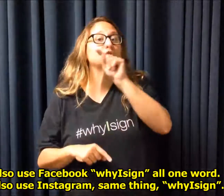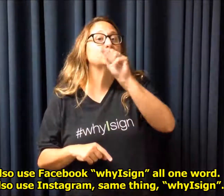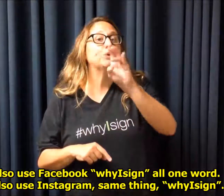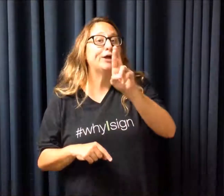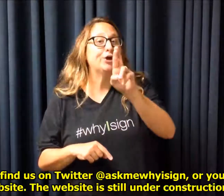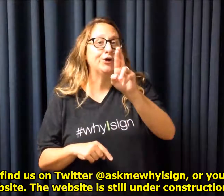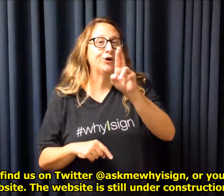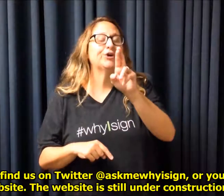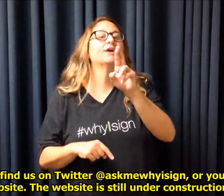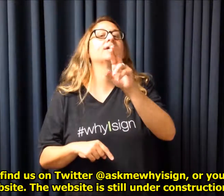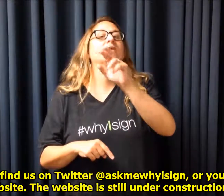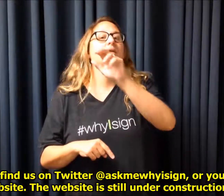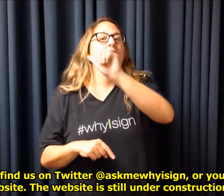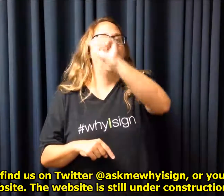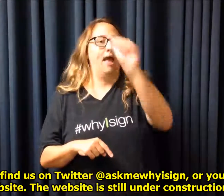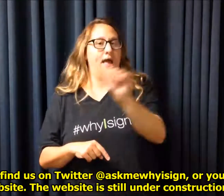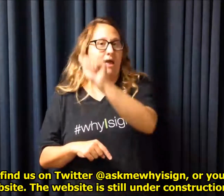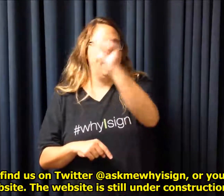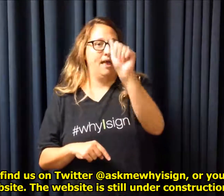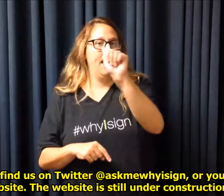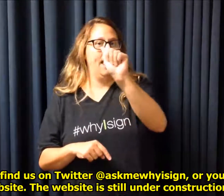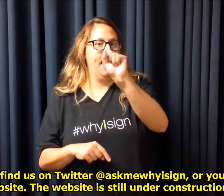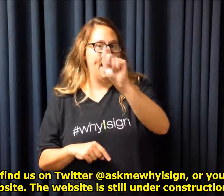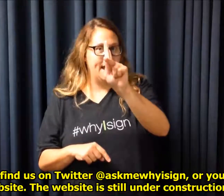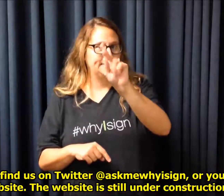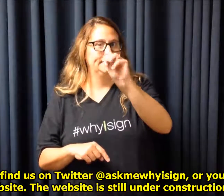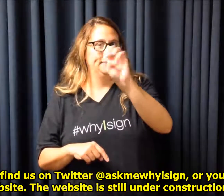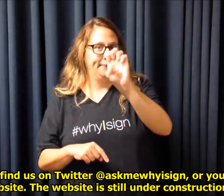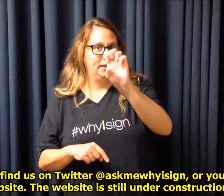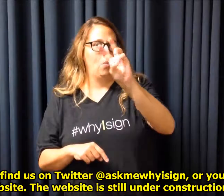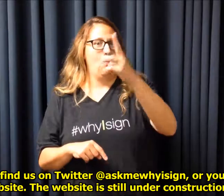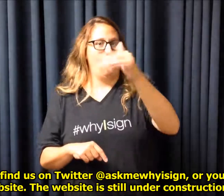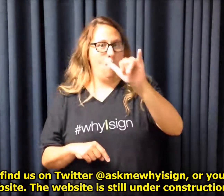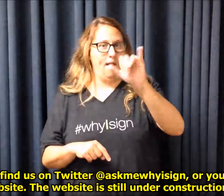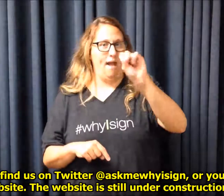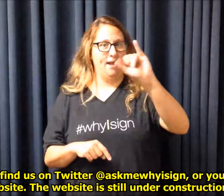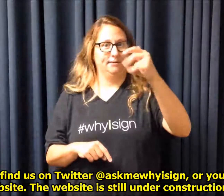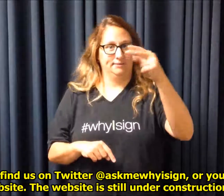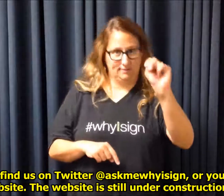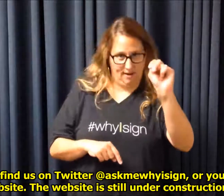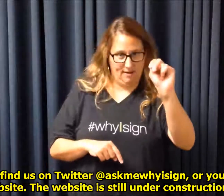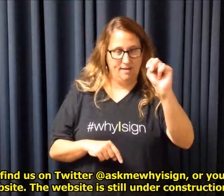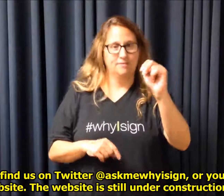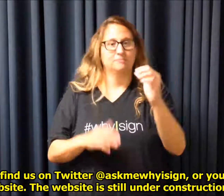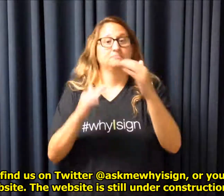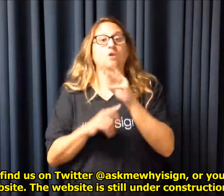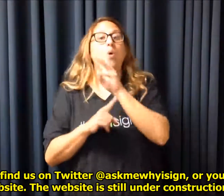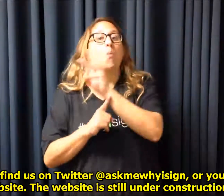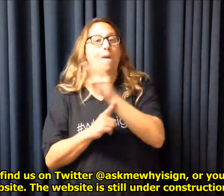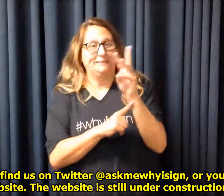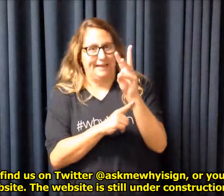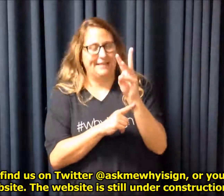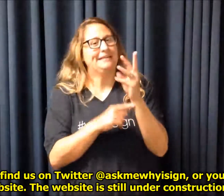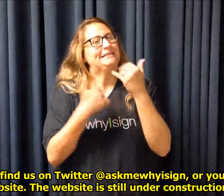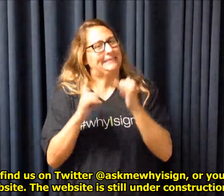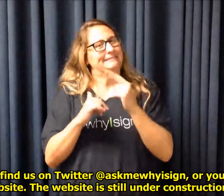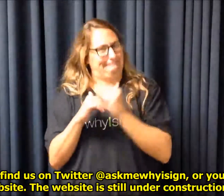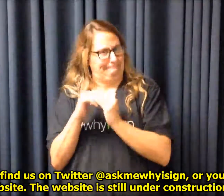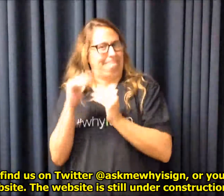whyIsign. You can also find us on Twitter at AskMeWhyIsign. Or you can do